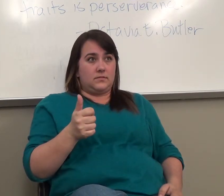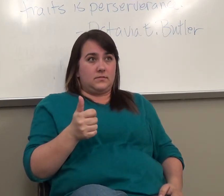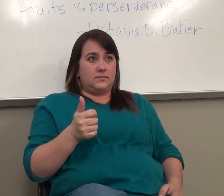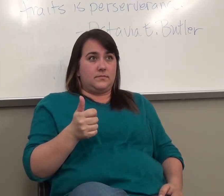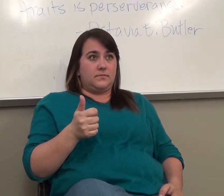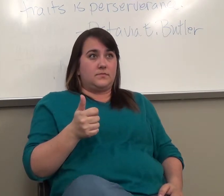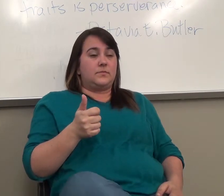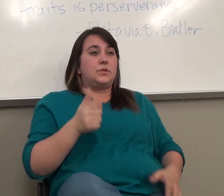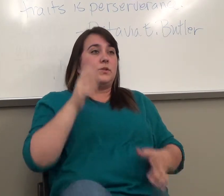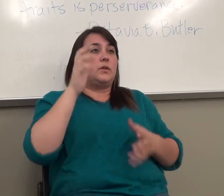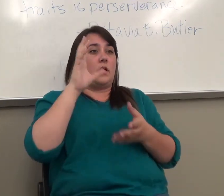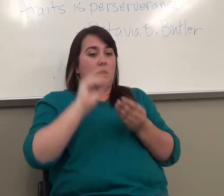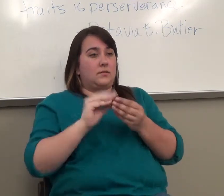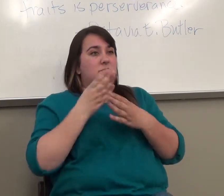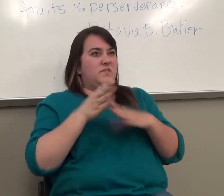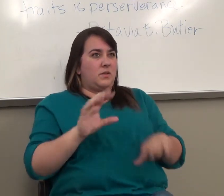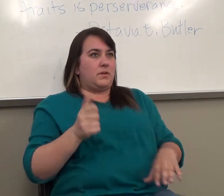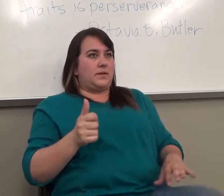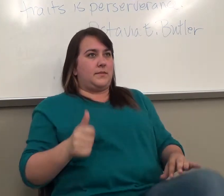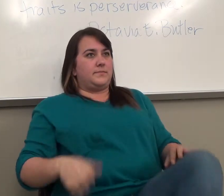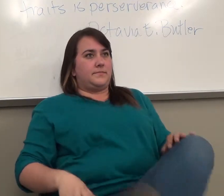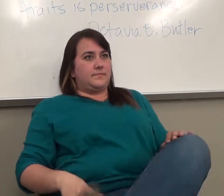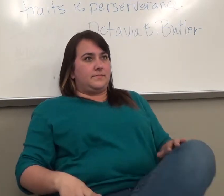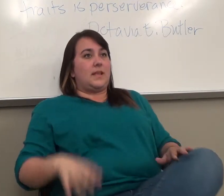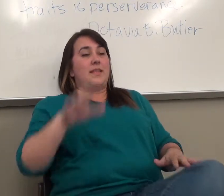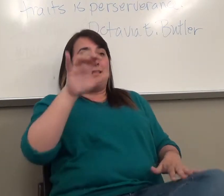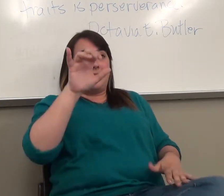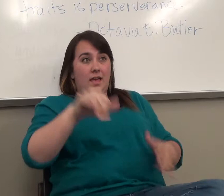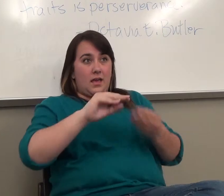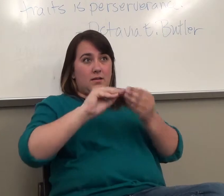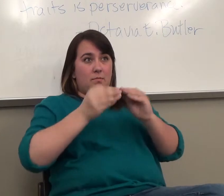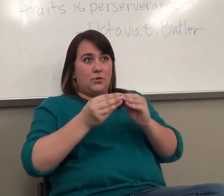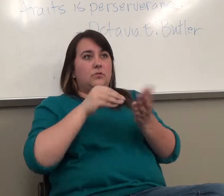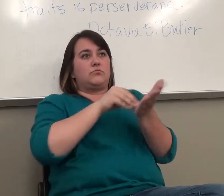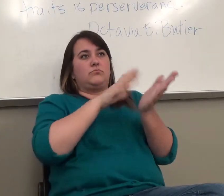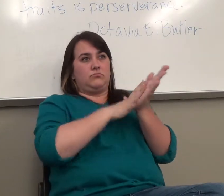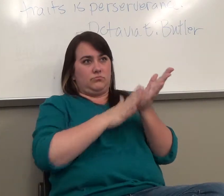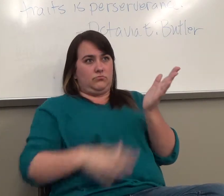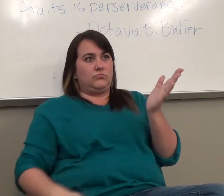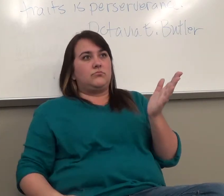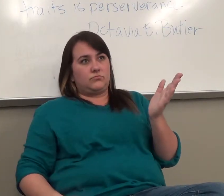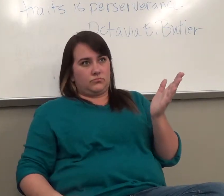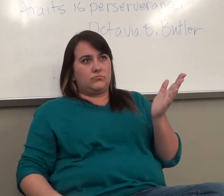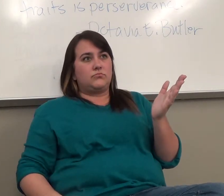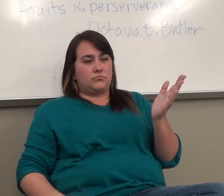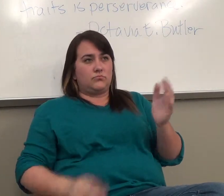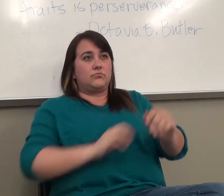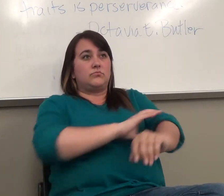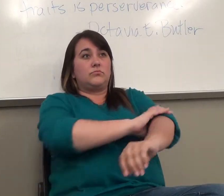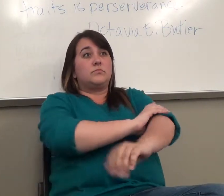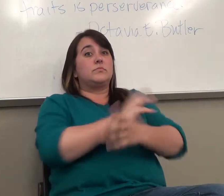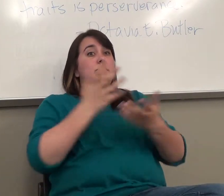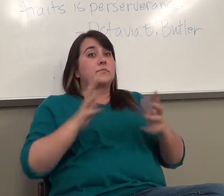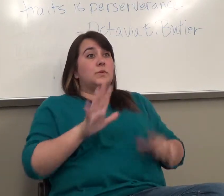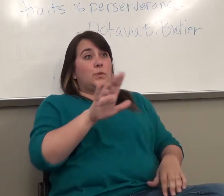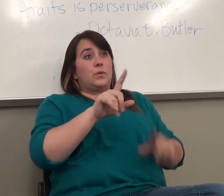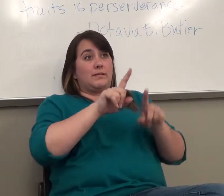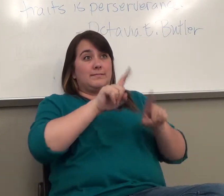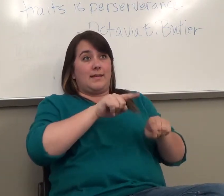okay? Then you put that number here. Then you take your attendance number, and if you